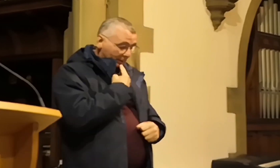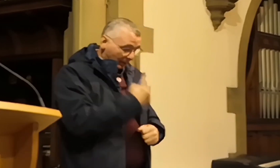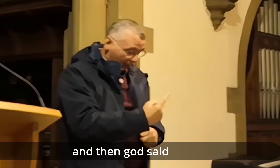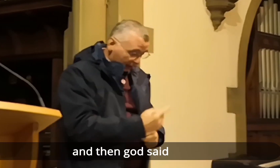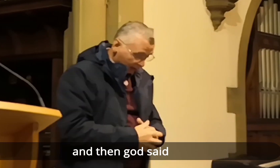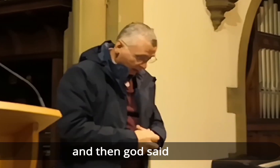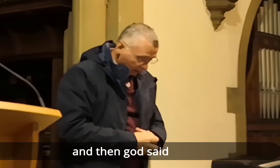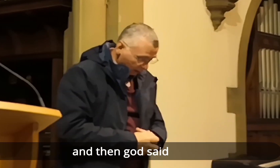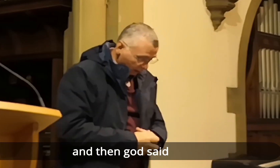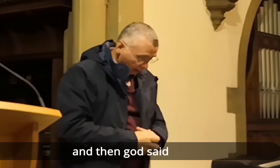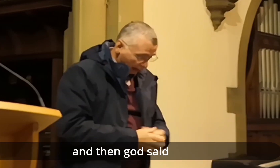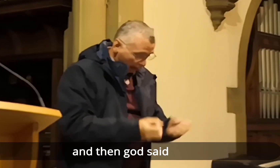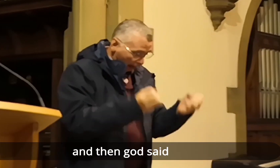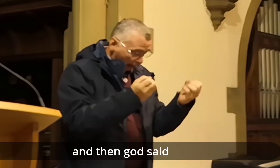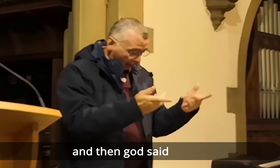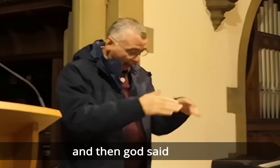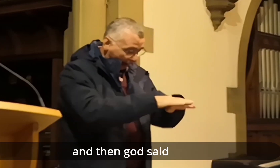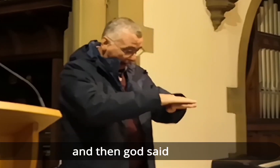And then God said,